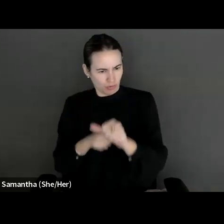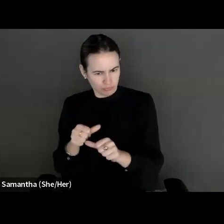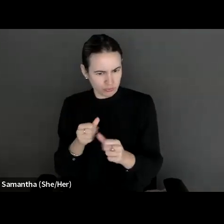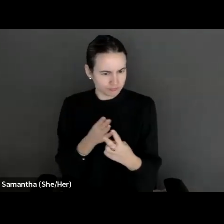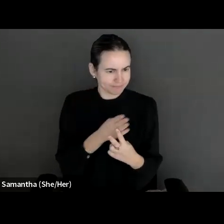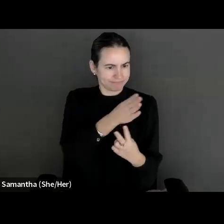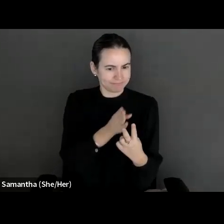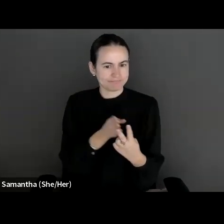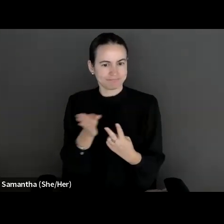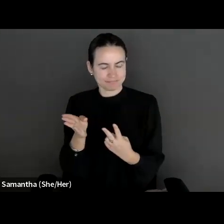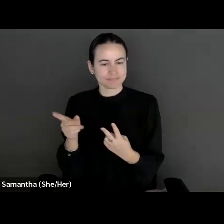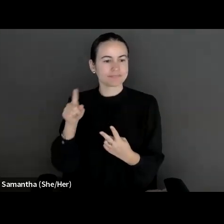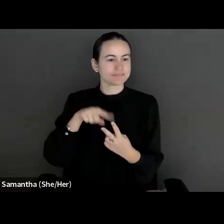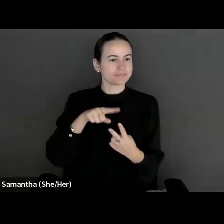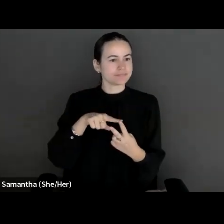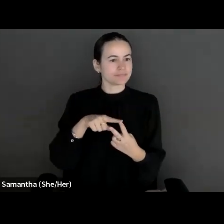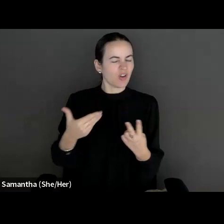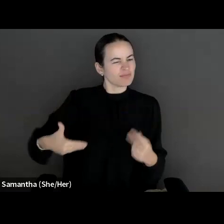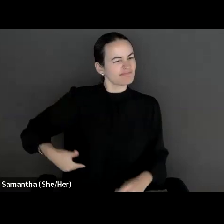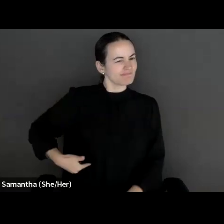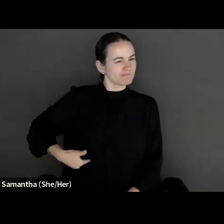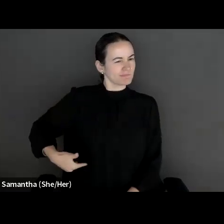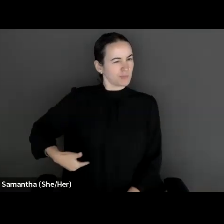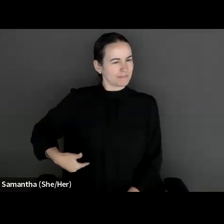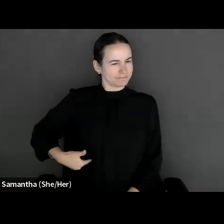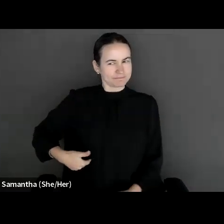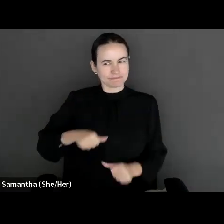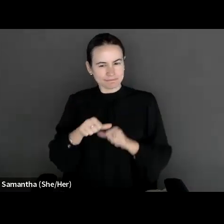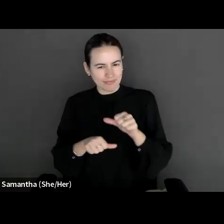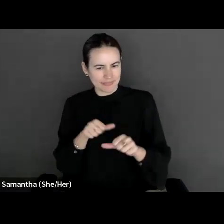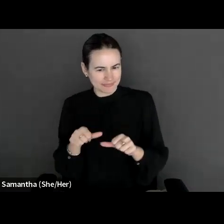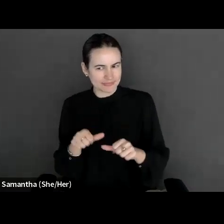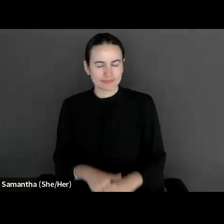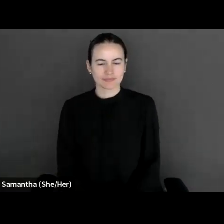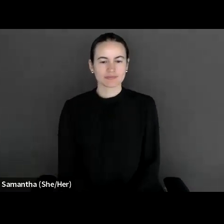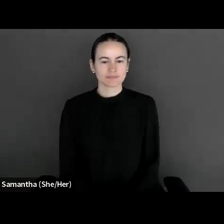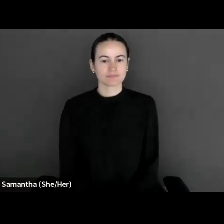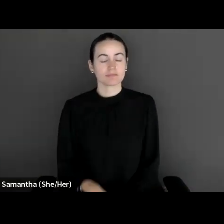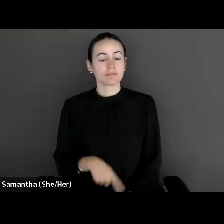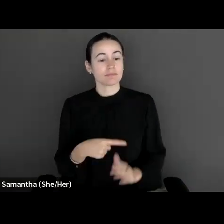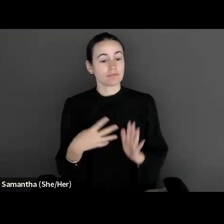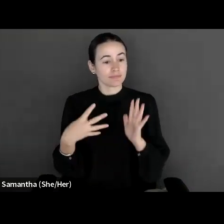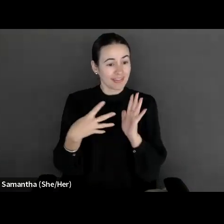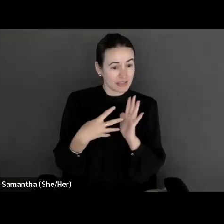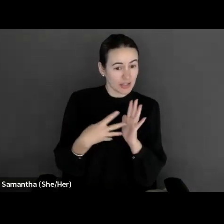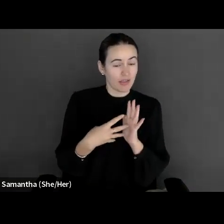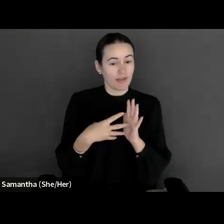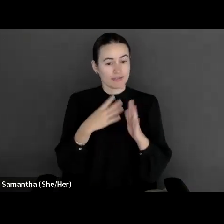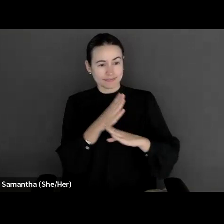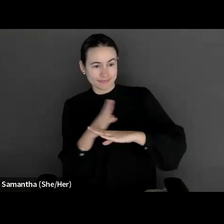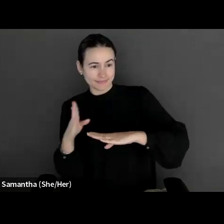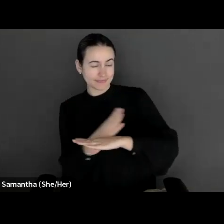development. First of all, there were the intuitive methods, where rating scales are designed either drawing on